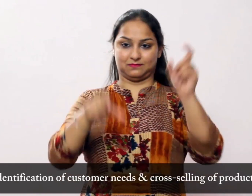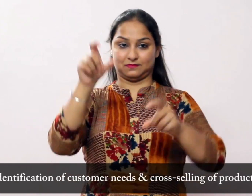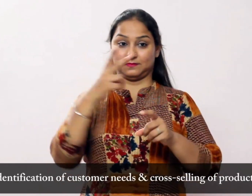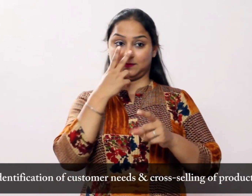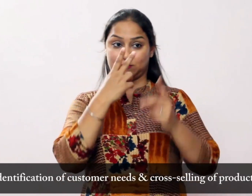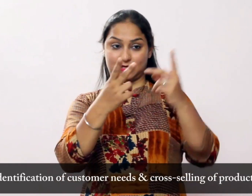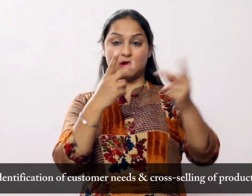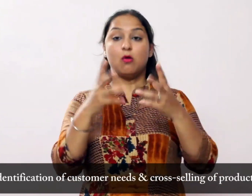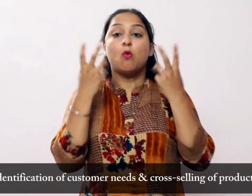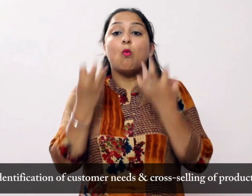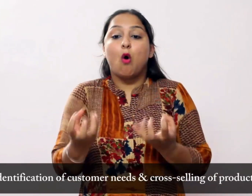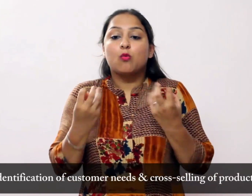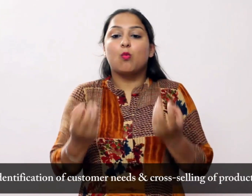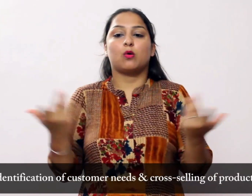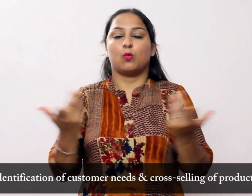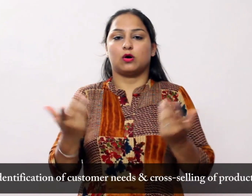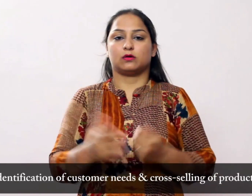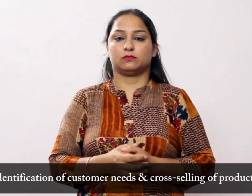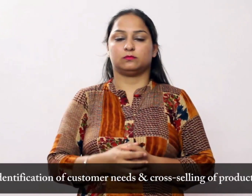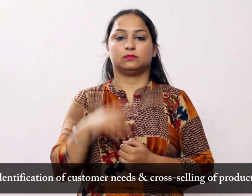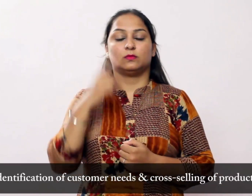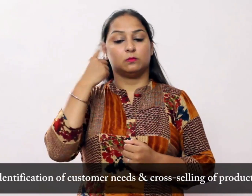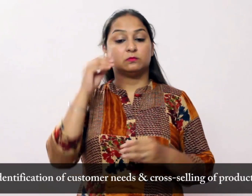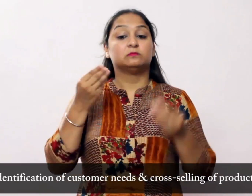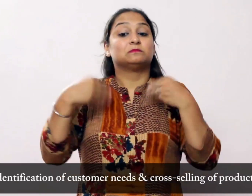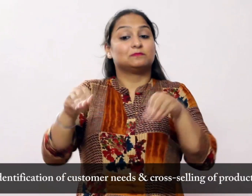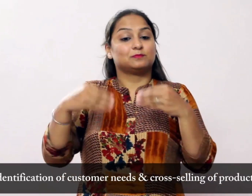identification of customer needs, and cross-selling of products.